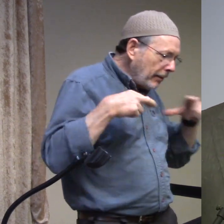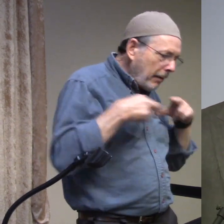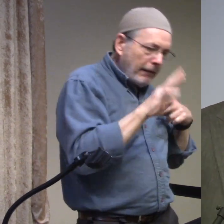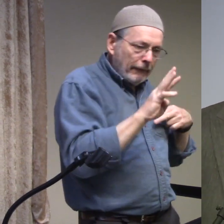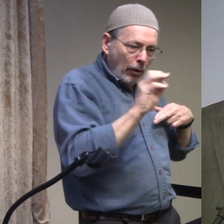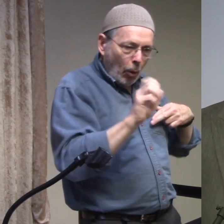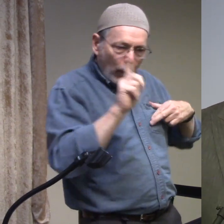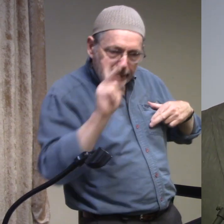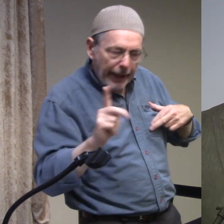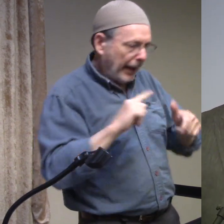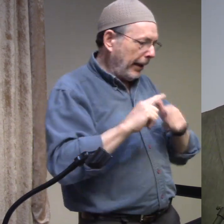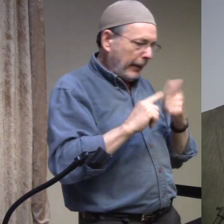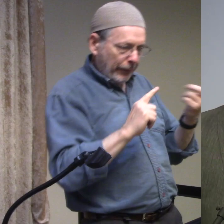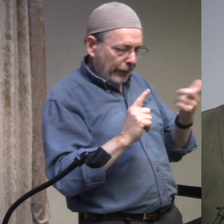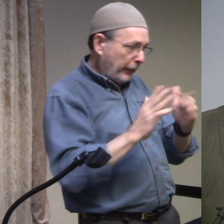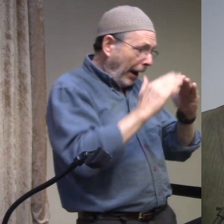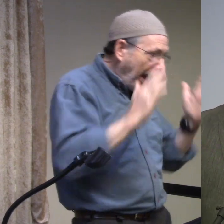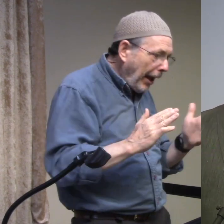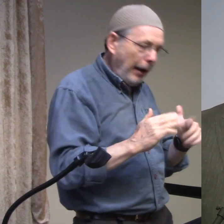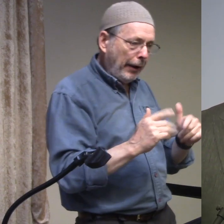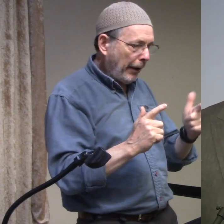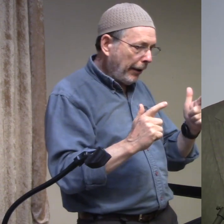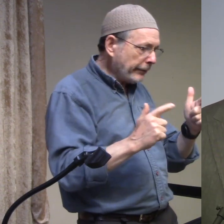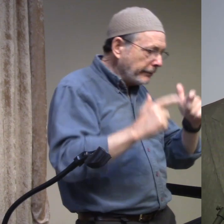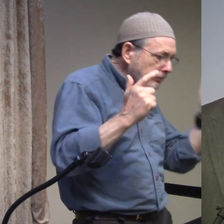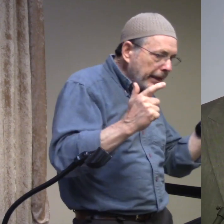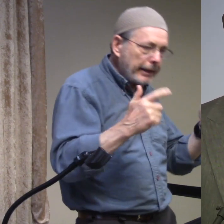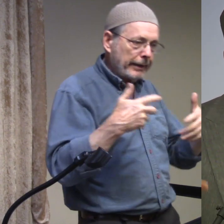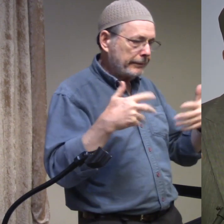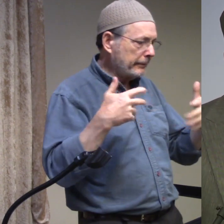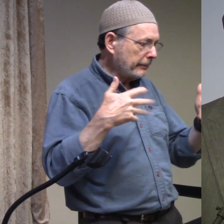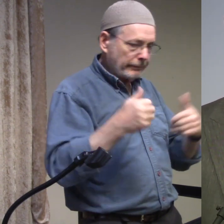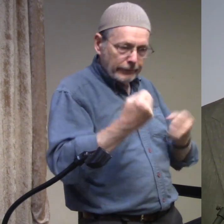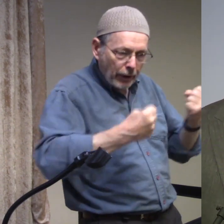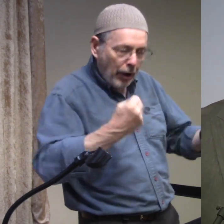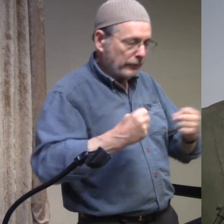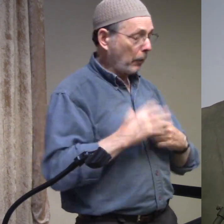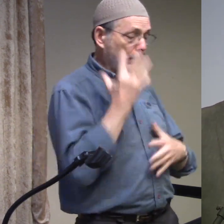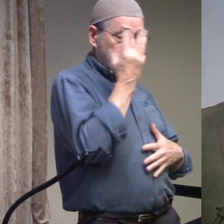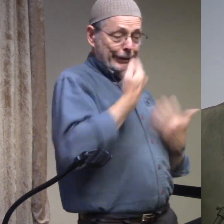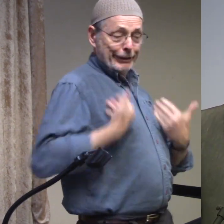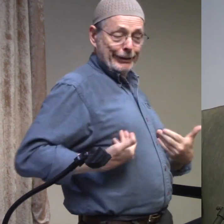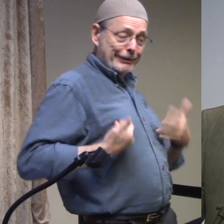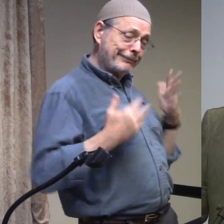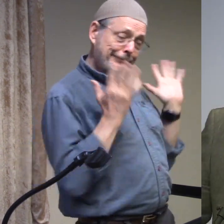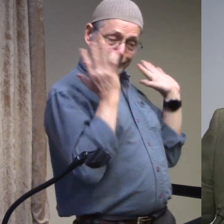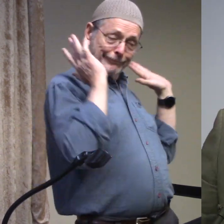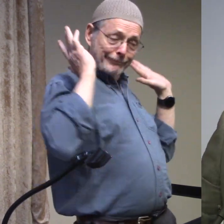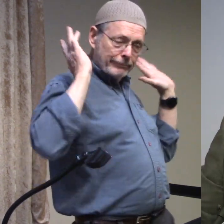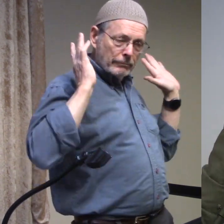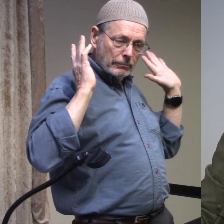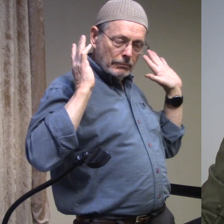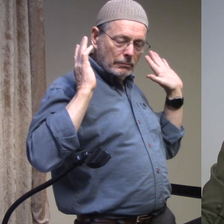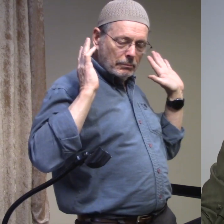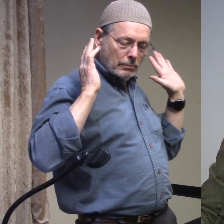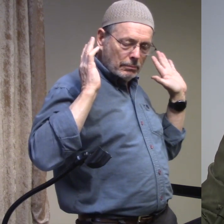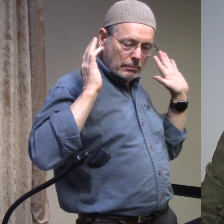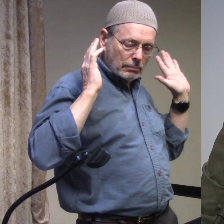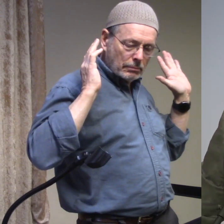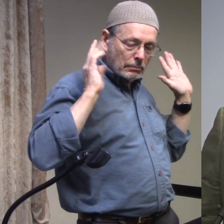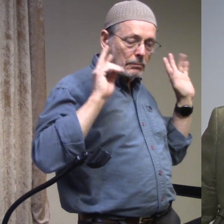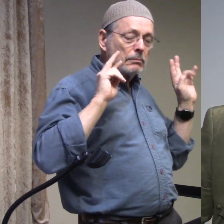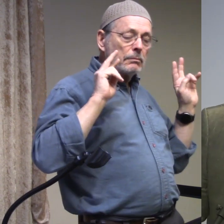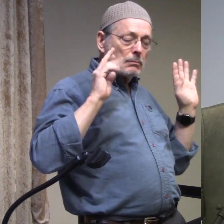our home or our cars, or how pretty we are, or how handsome we are, look at those,